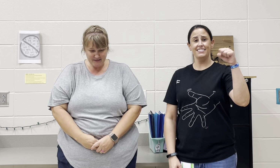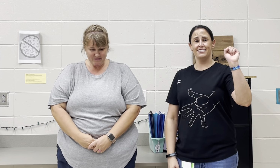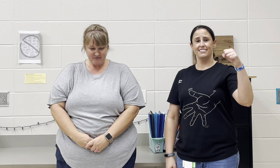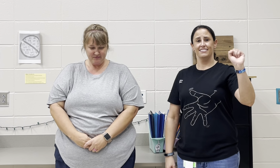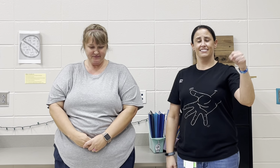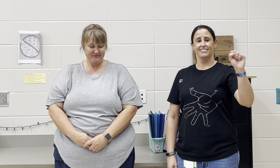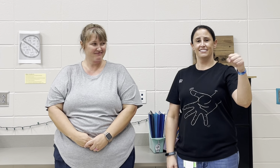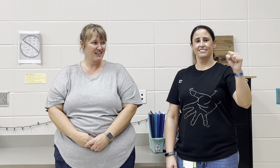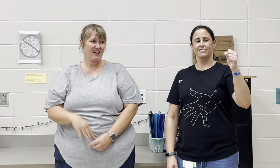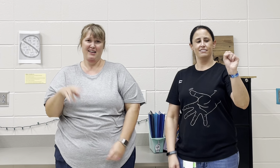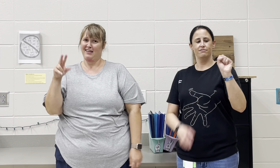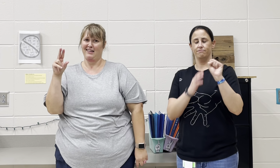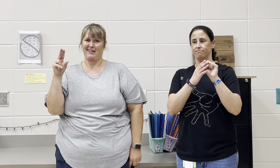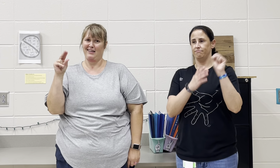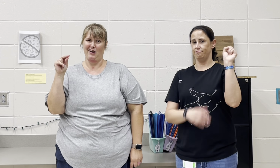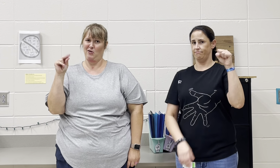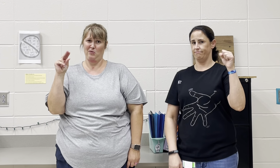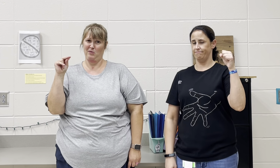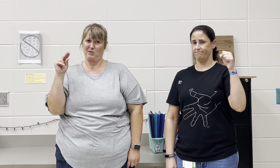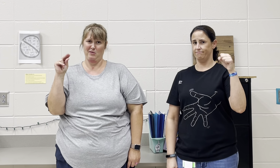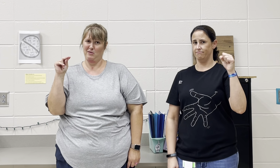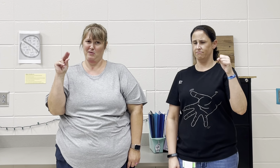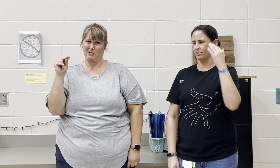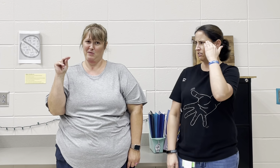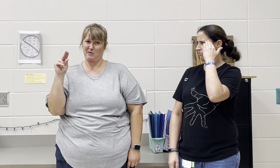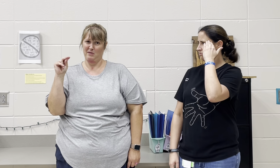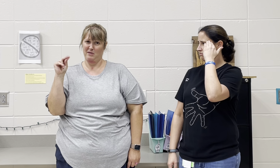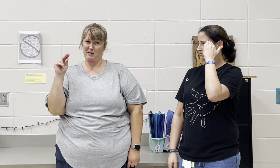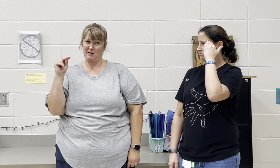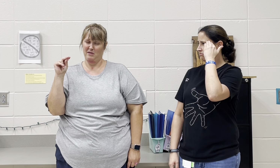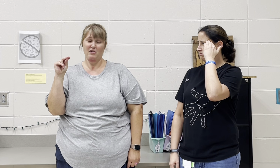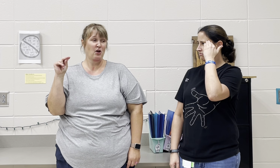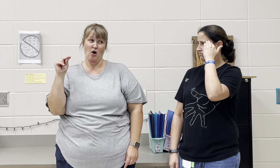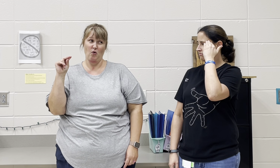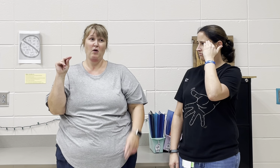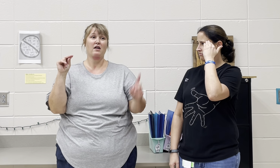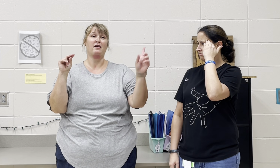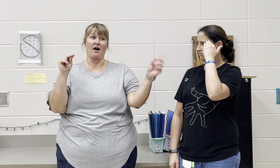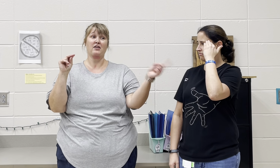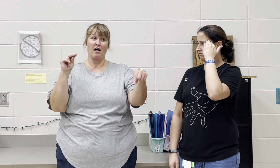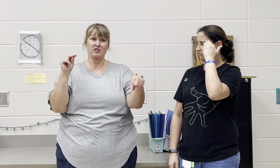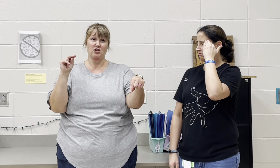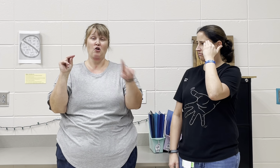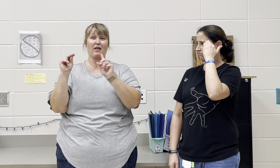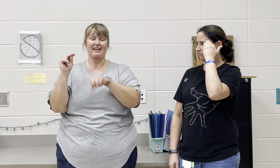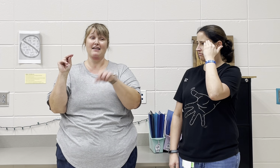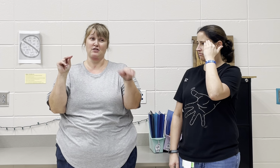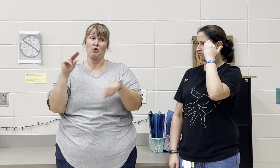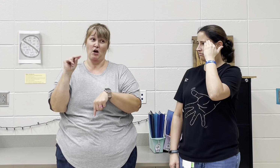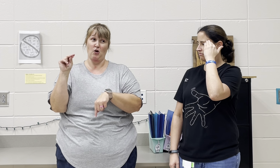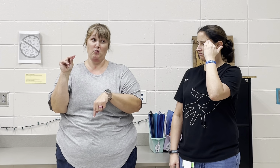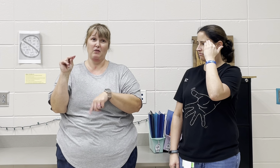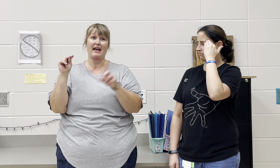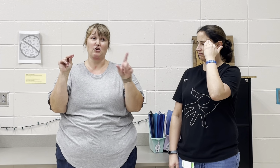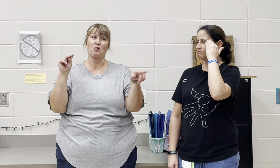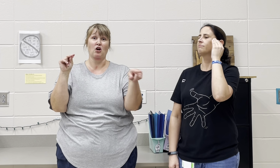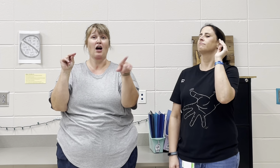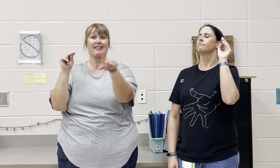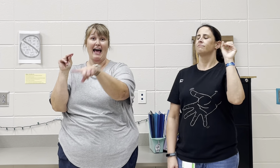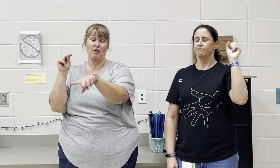Yes. No. No. No. Not the knowledge no, like yes, no, no. Like you are not allowed to